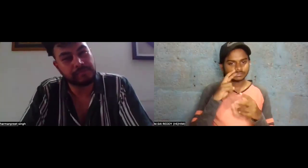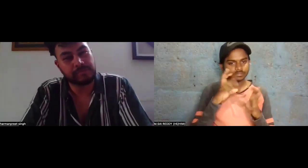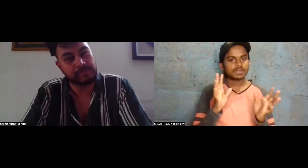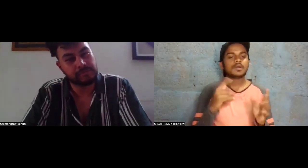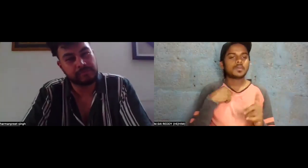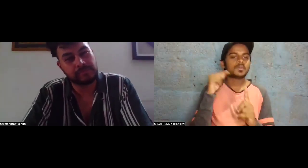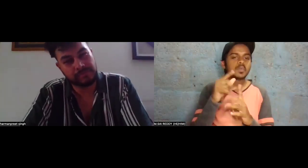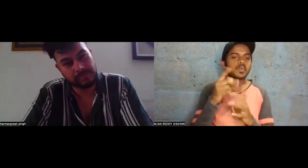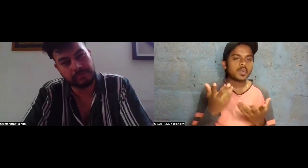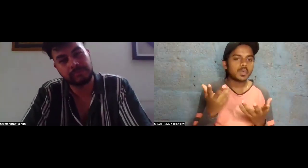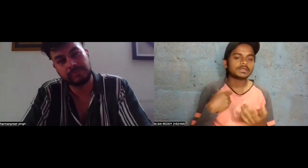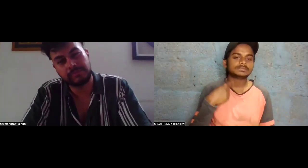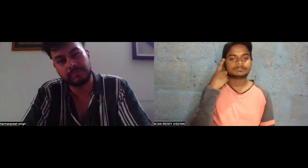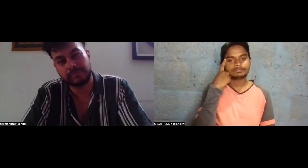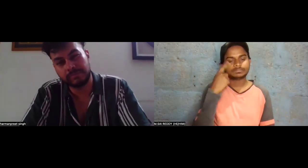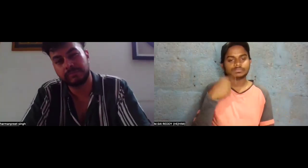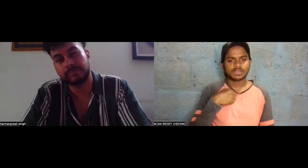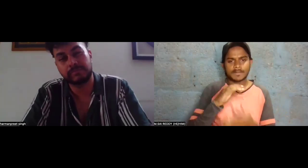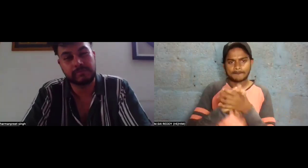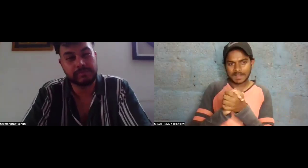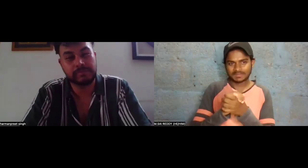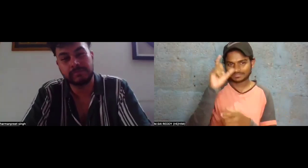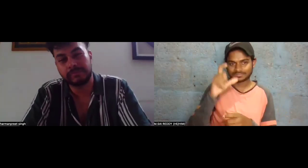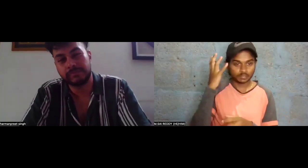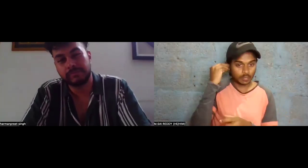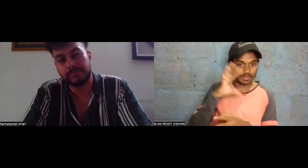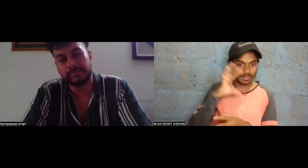all? So that is the reason,